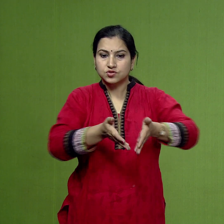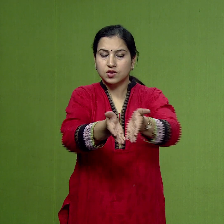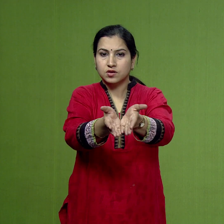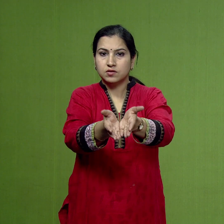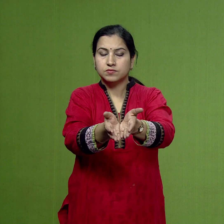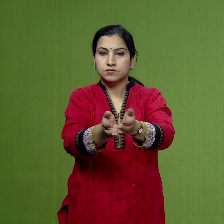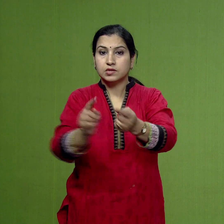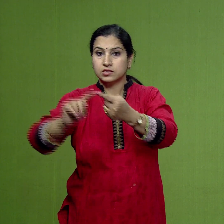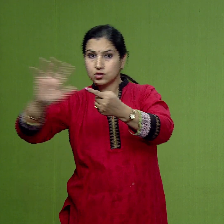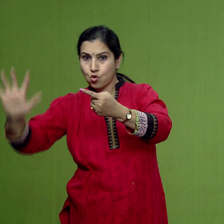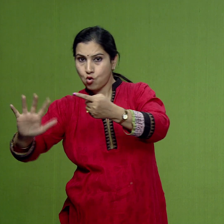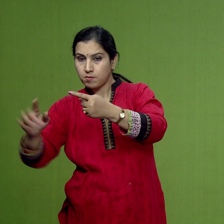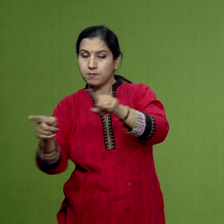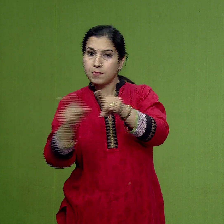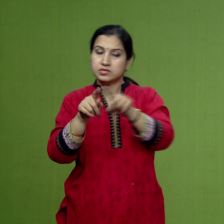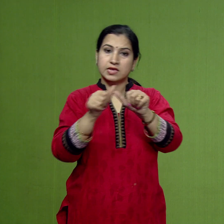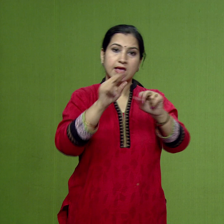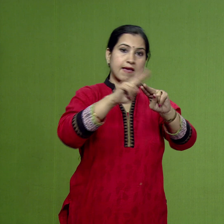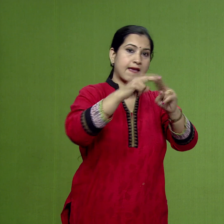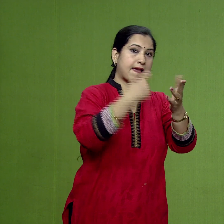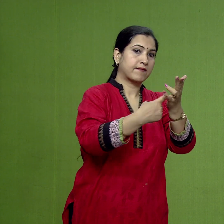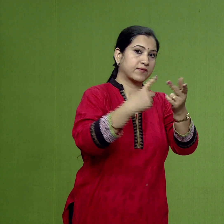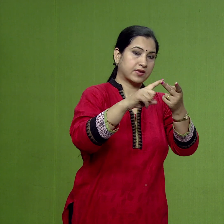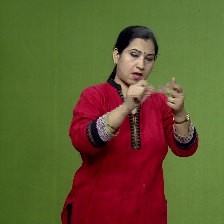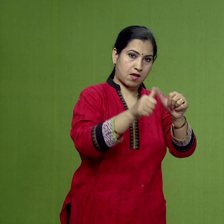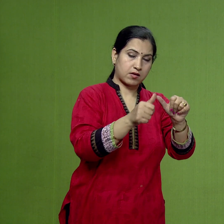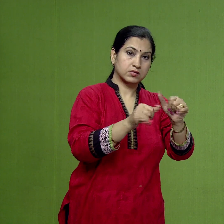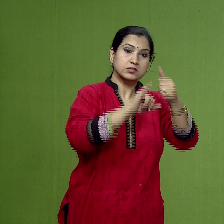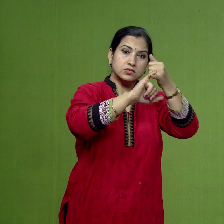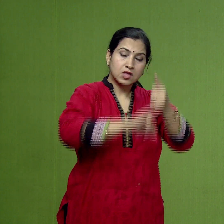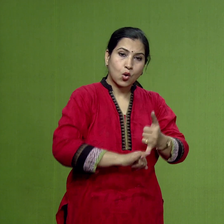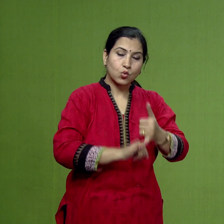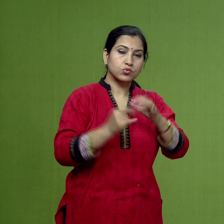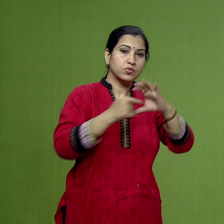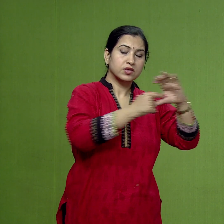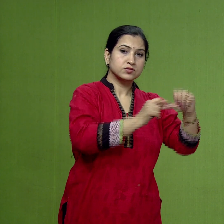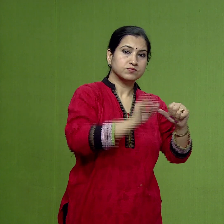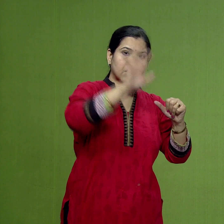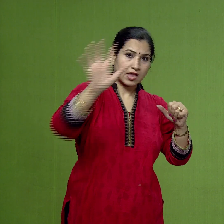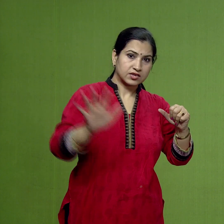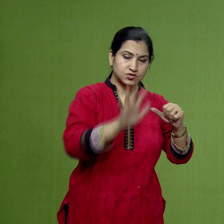between Europe and Africa, Southeast Asia, Far East Asia, and